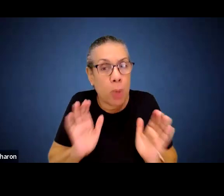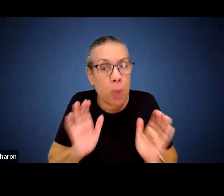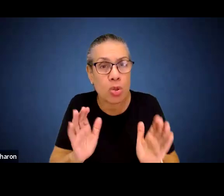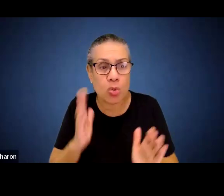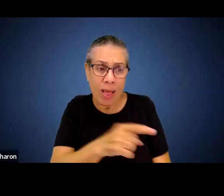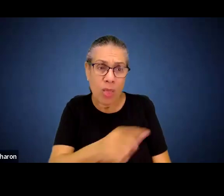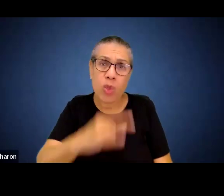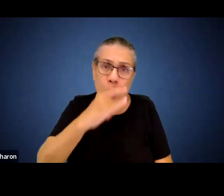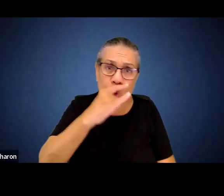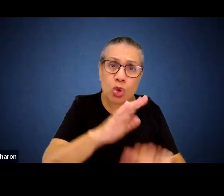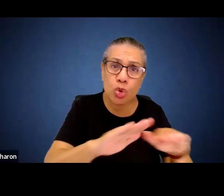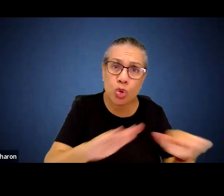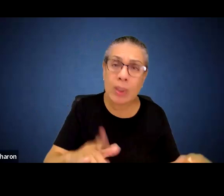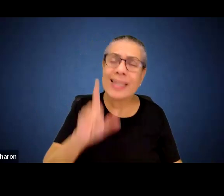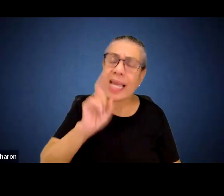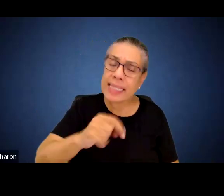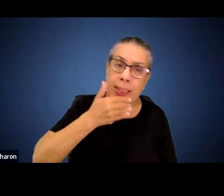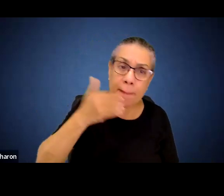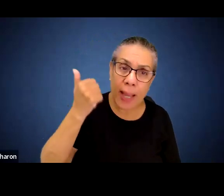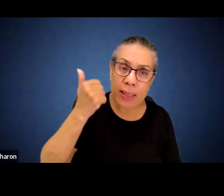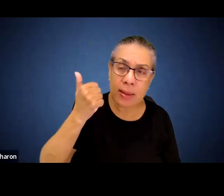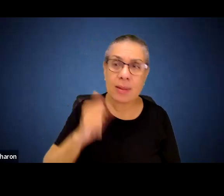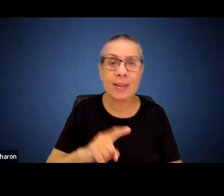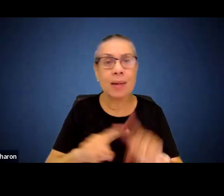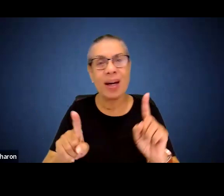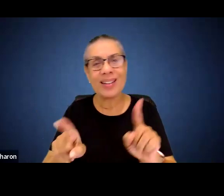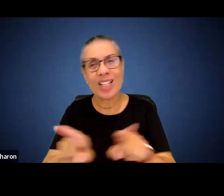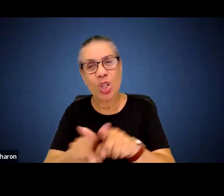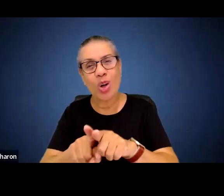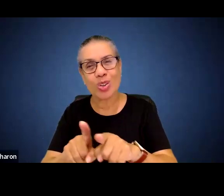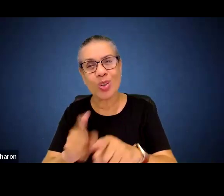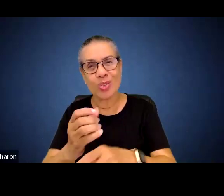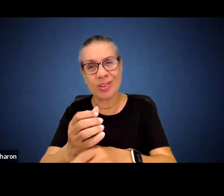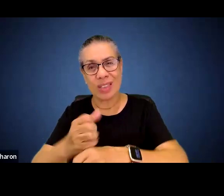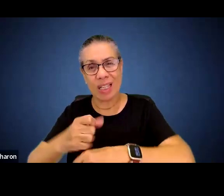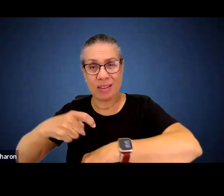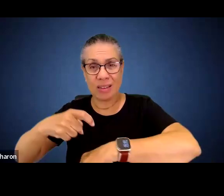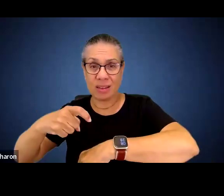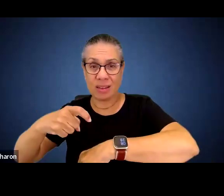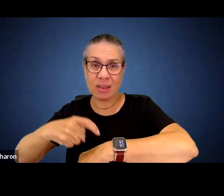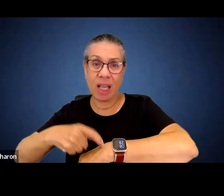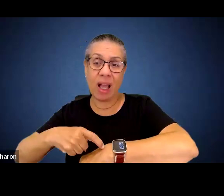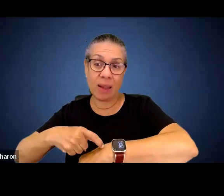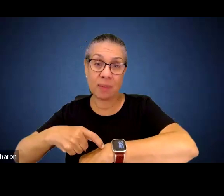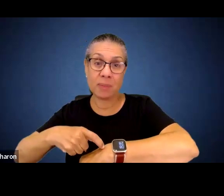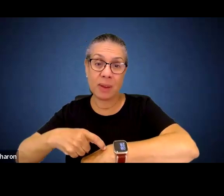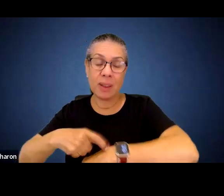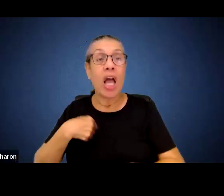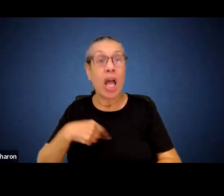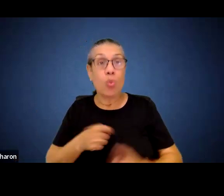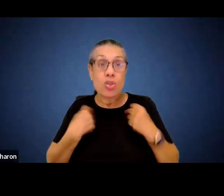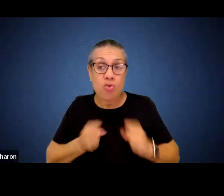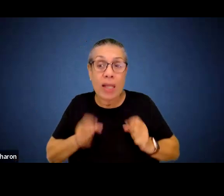and they deserve the best. It also takes some time. And even though we're as urgent as we can